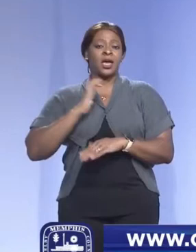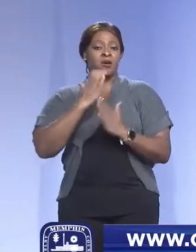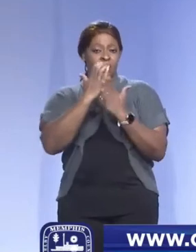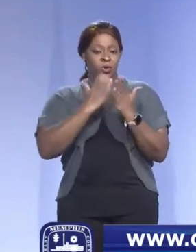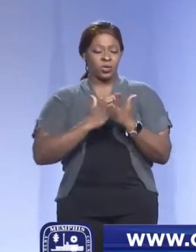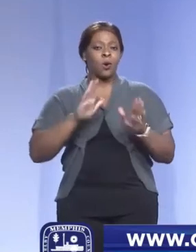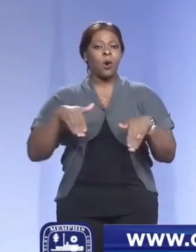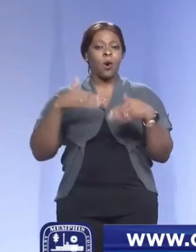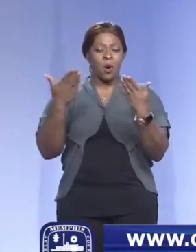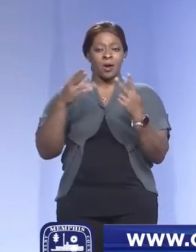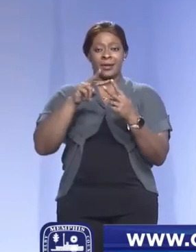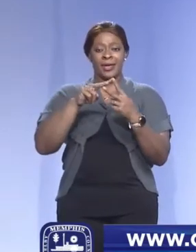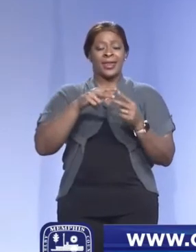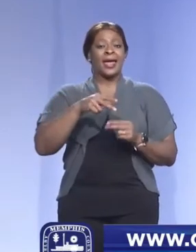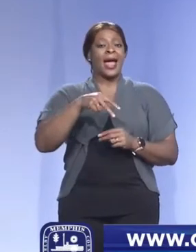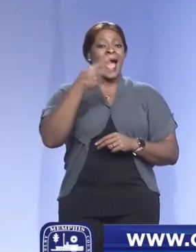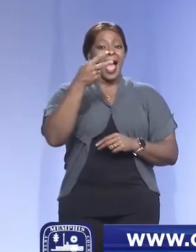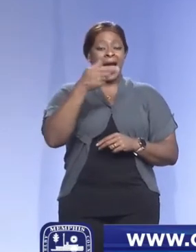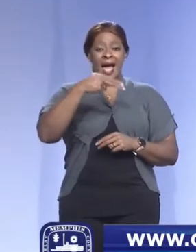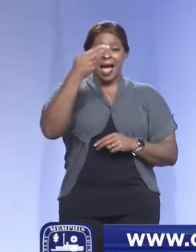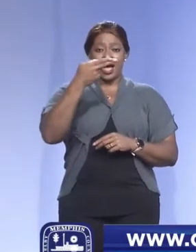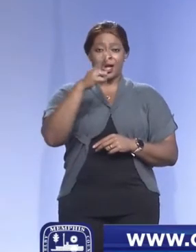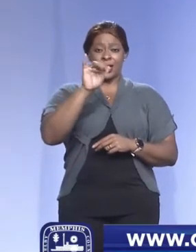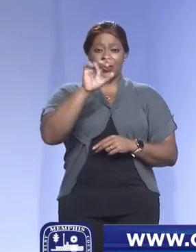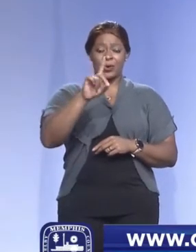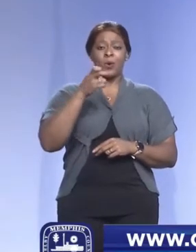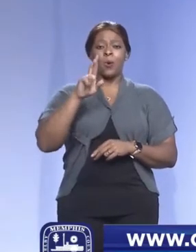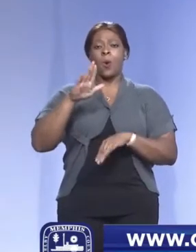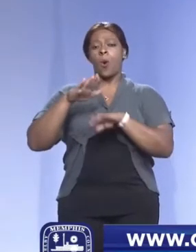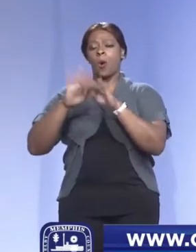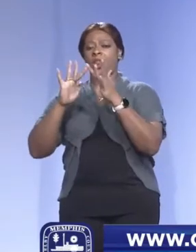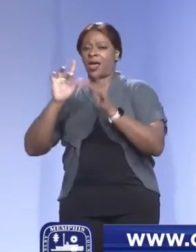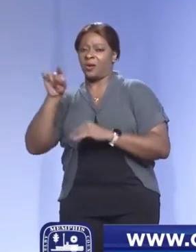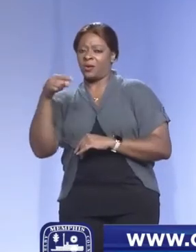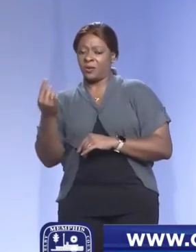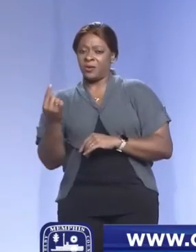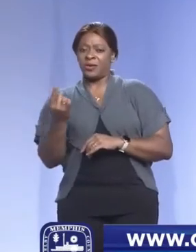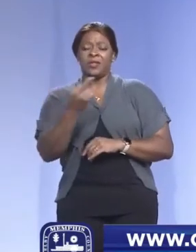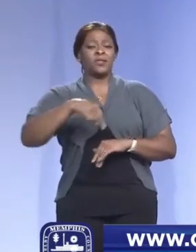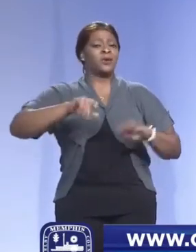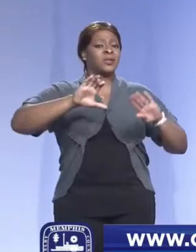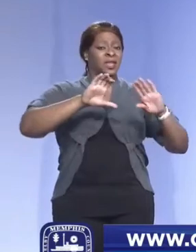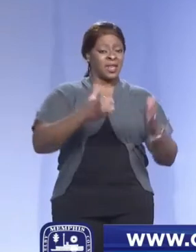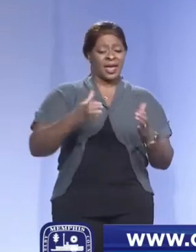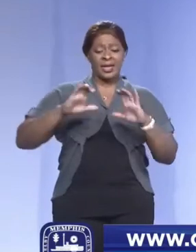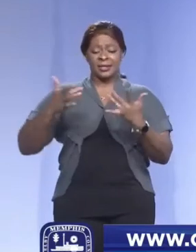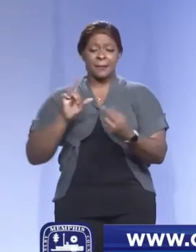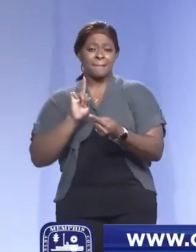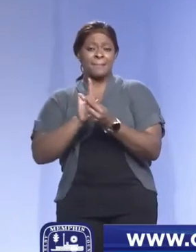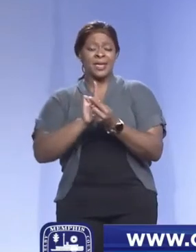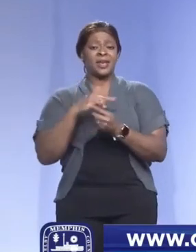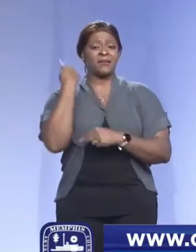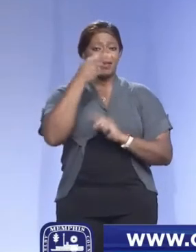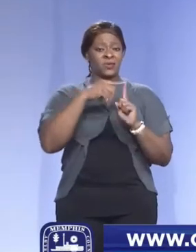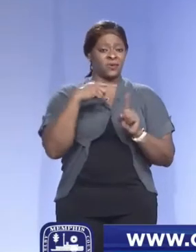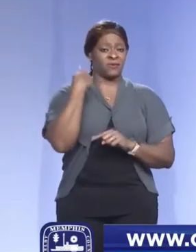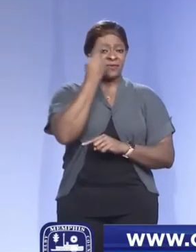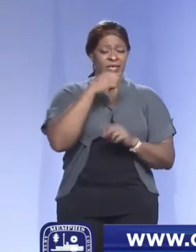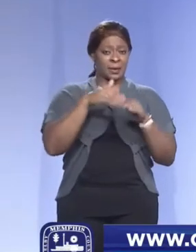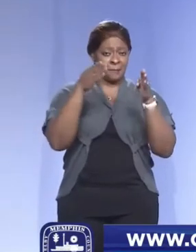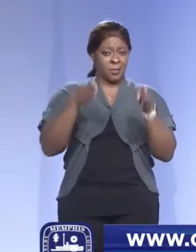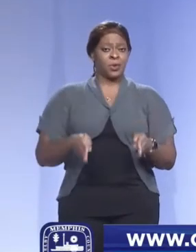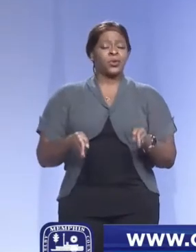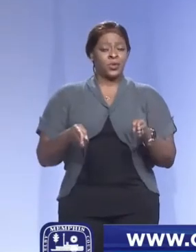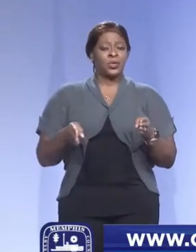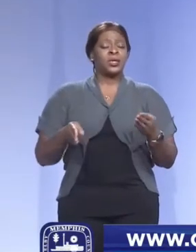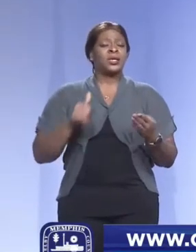be offered either hybrid or online fully. Of those classes that will be meeting face-to-face, excluding